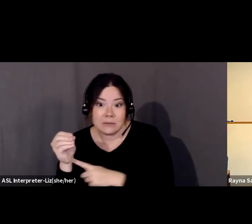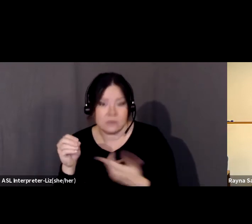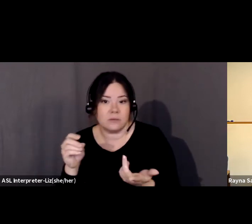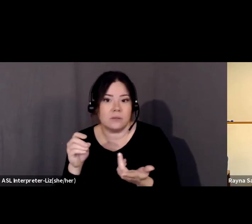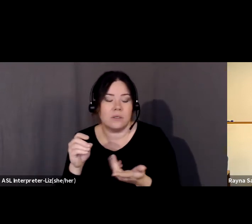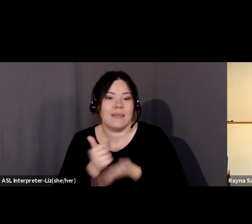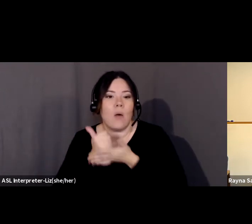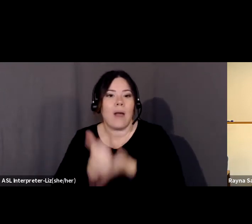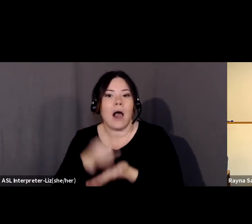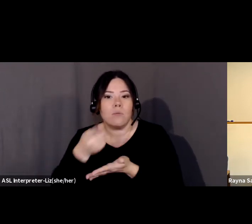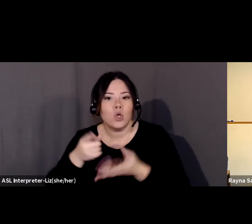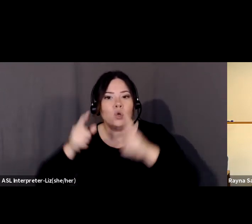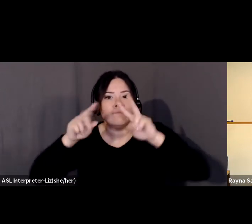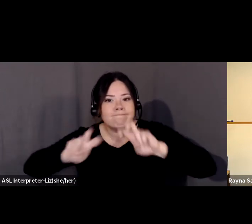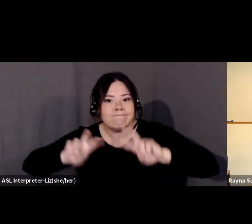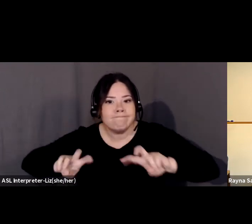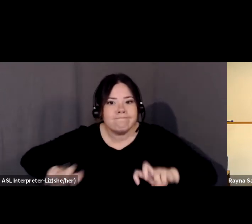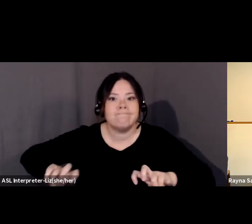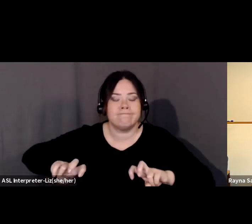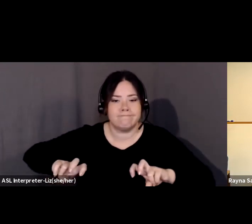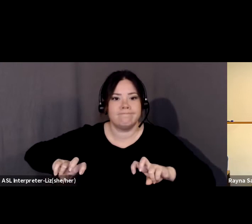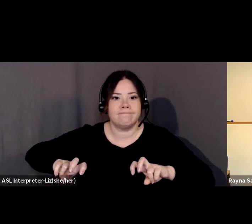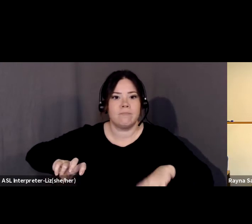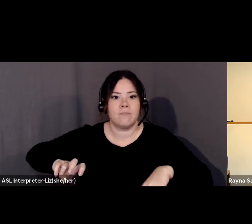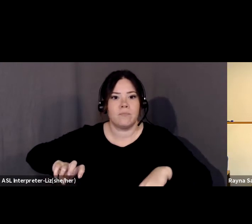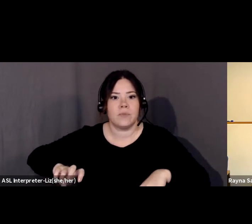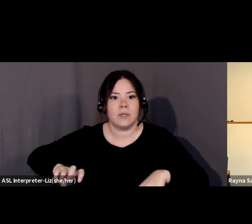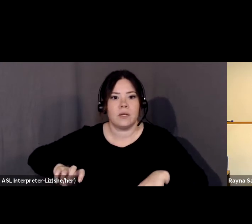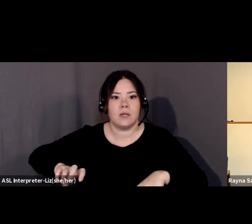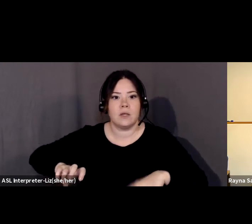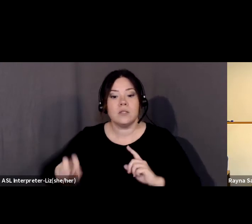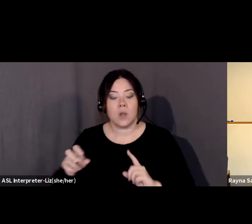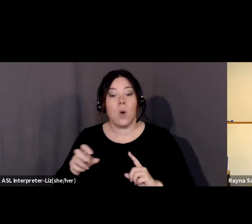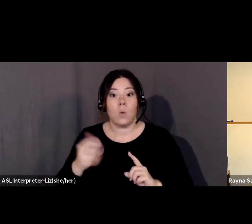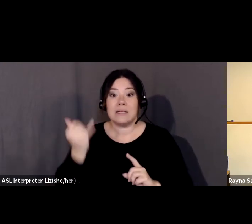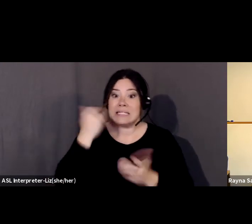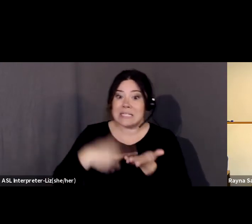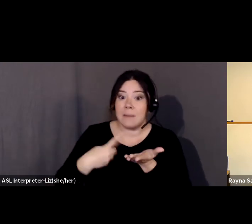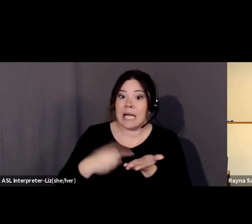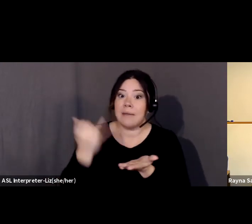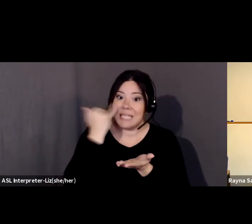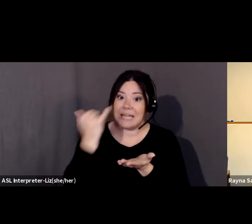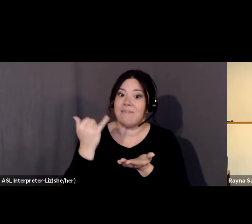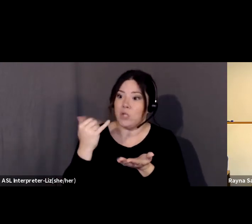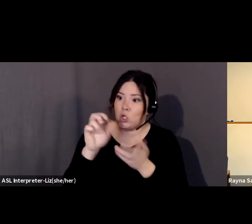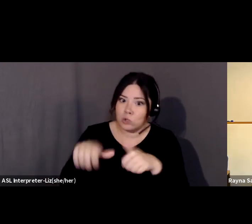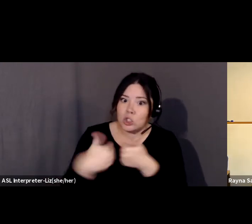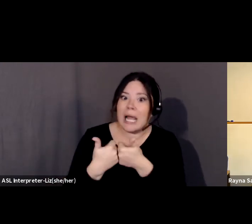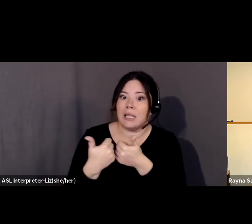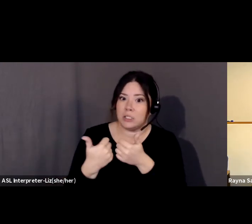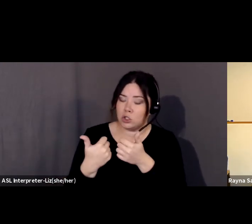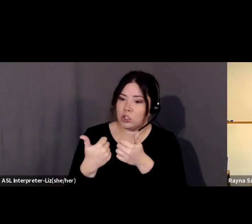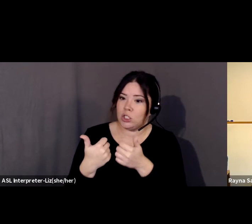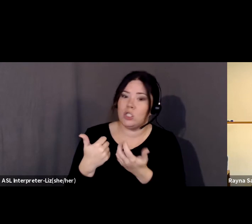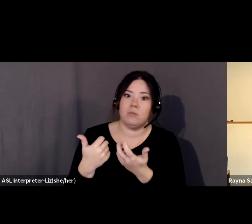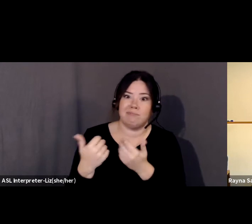dig in. So the more someone's ideas are challenged, that sometimes the more they will often dig in on their